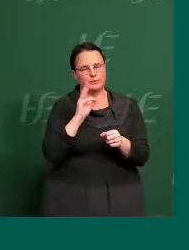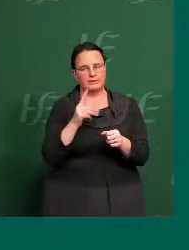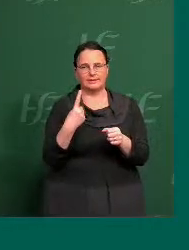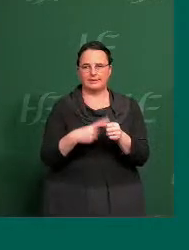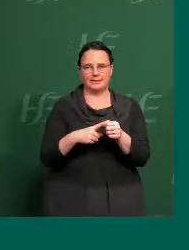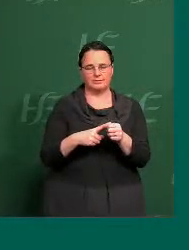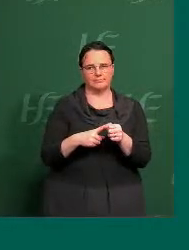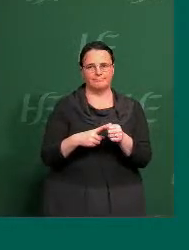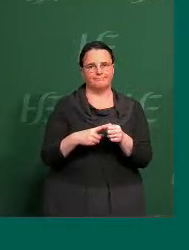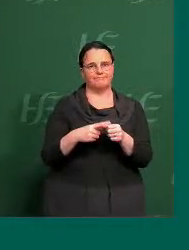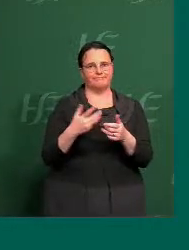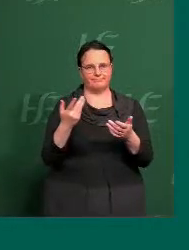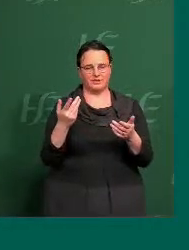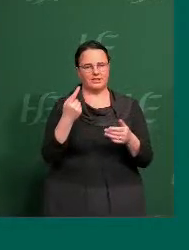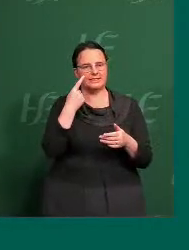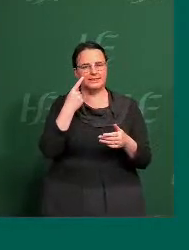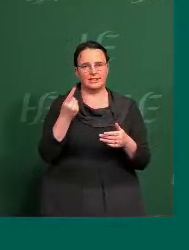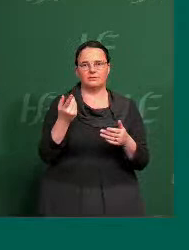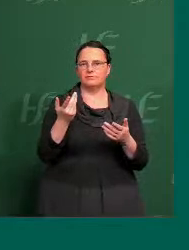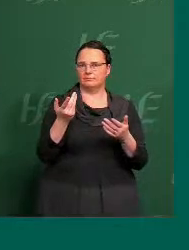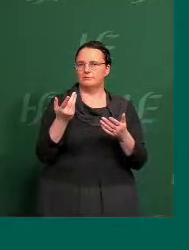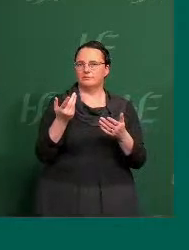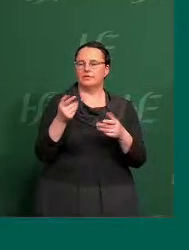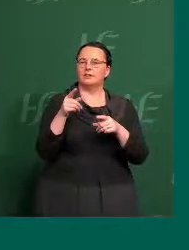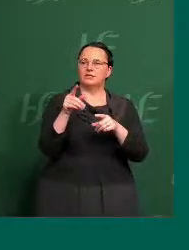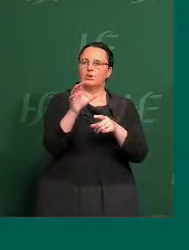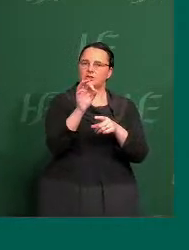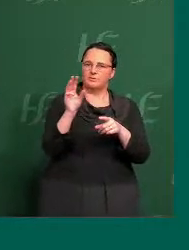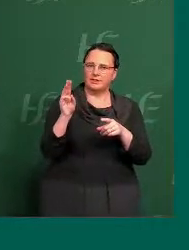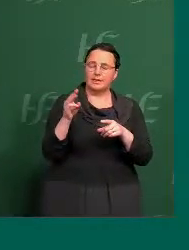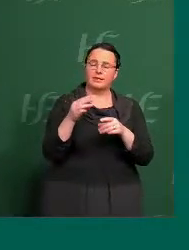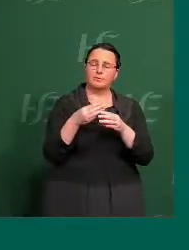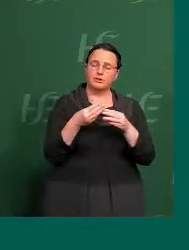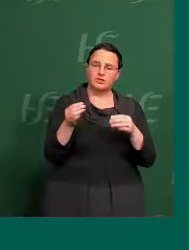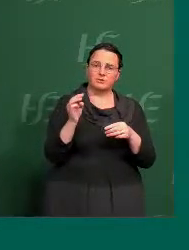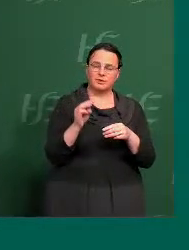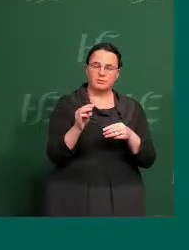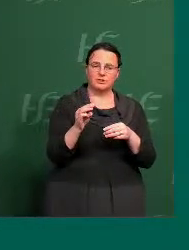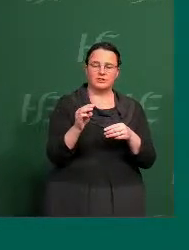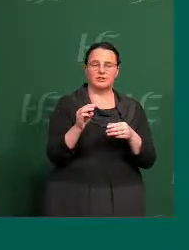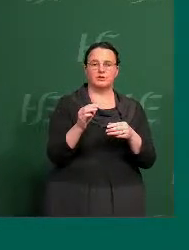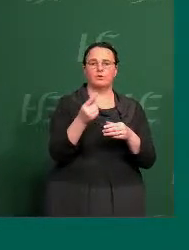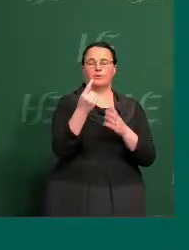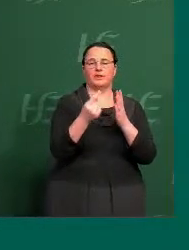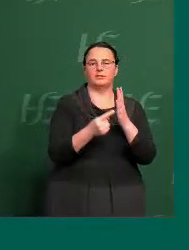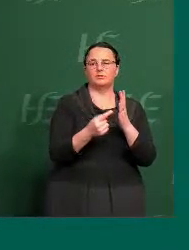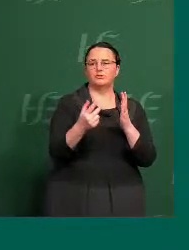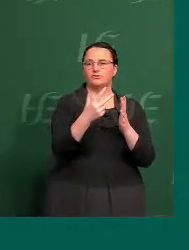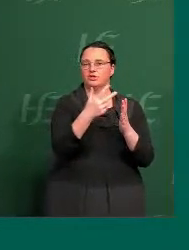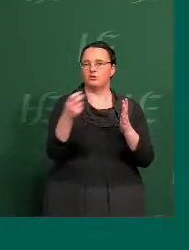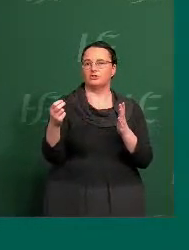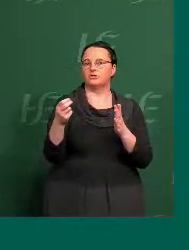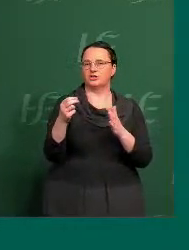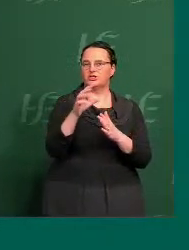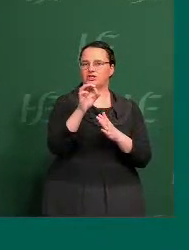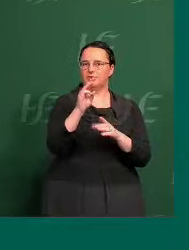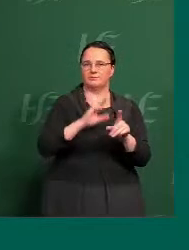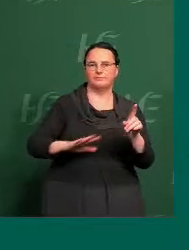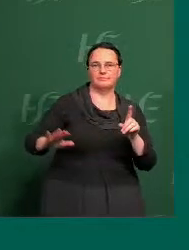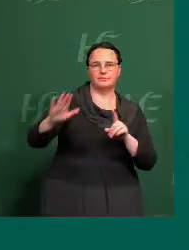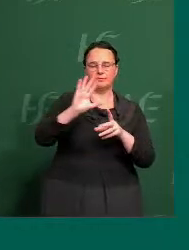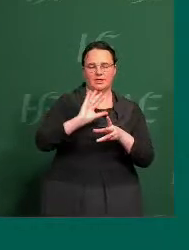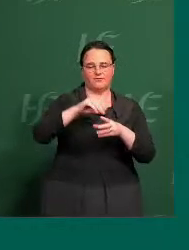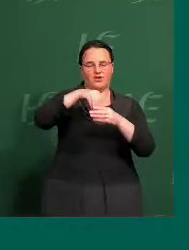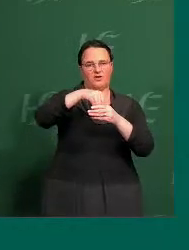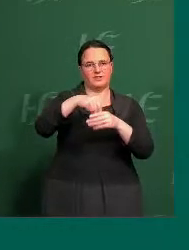see where we are gearing to get as much as possible of the 1,300 general practices across the country participating